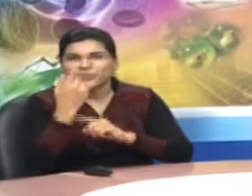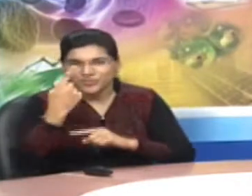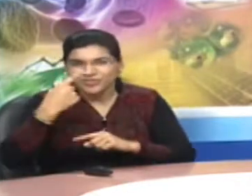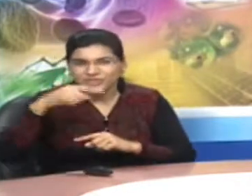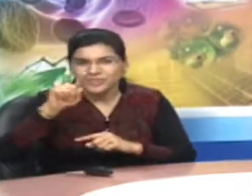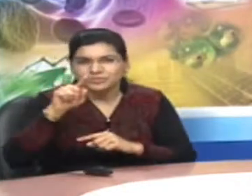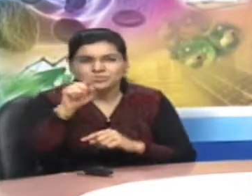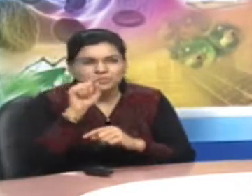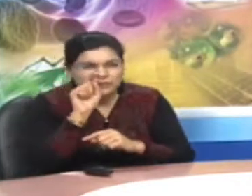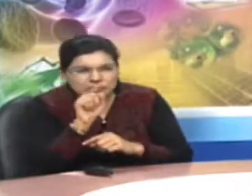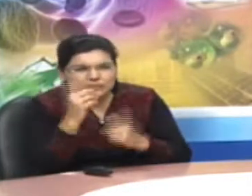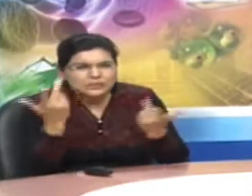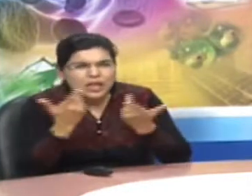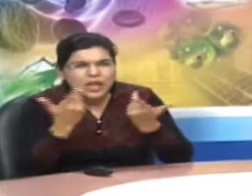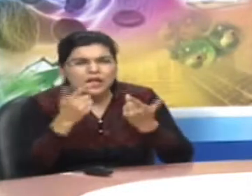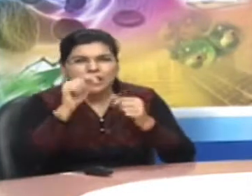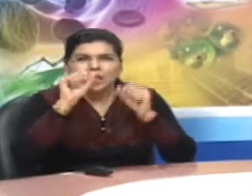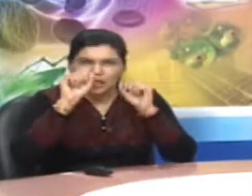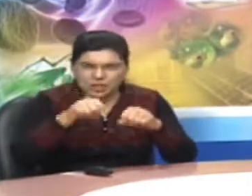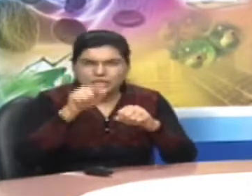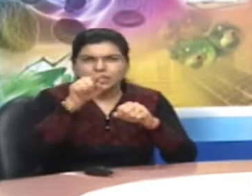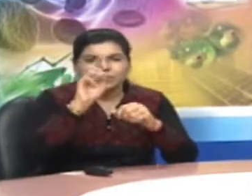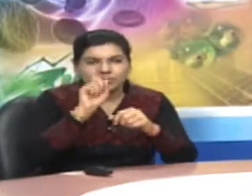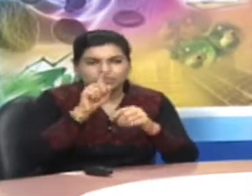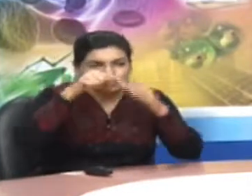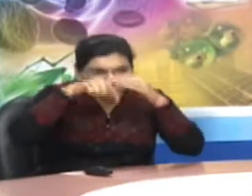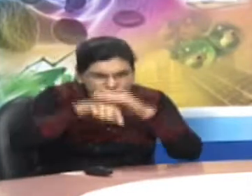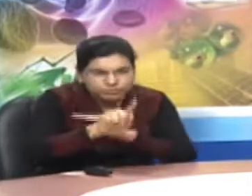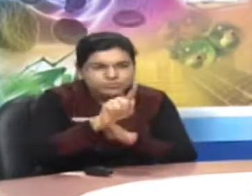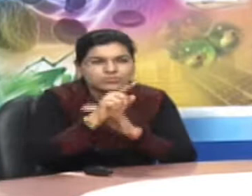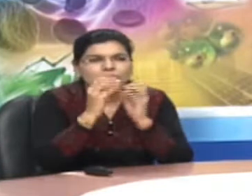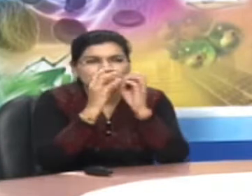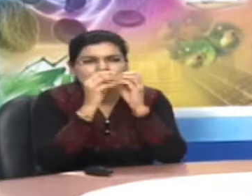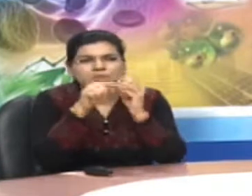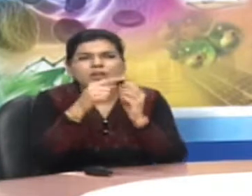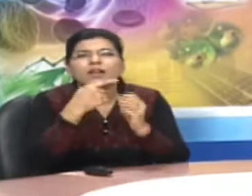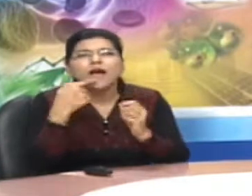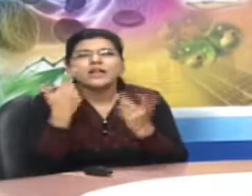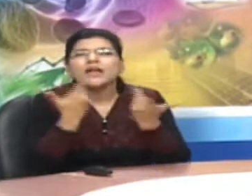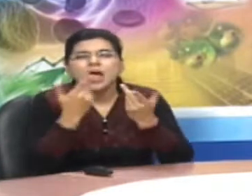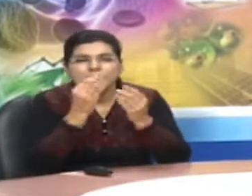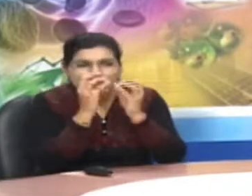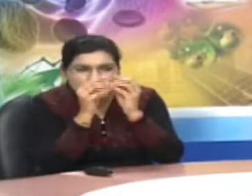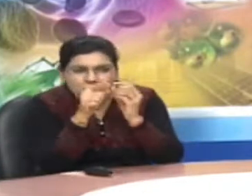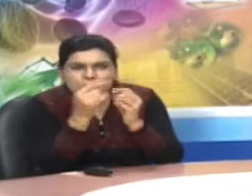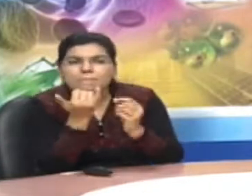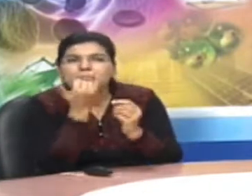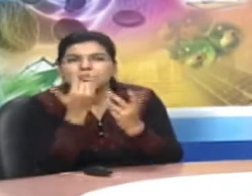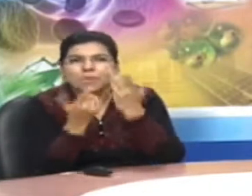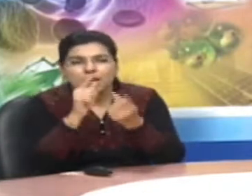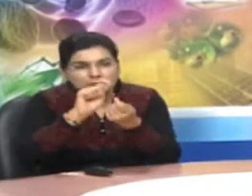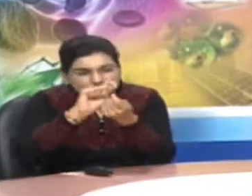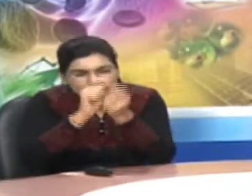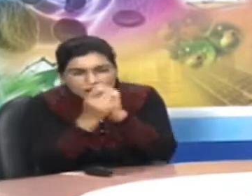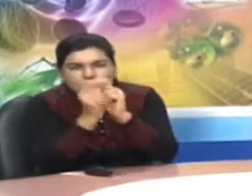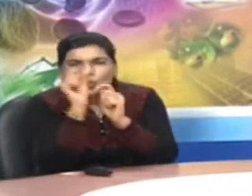By clicking on spell check, you can check the spelling if you have written any spelling that is wrong.